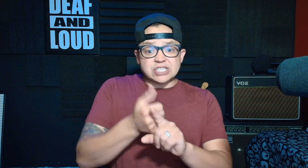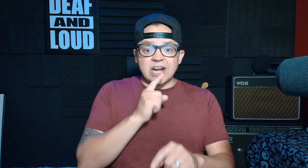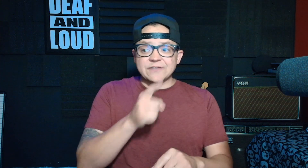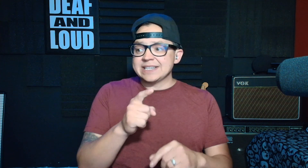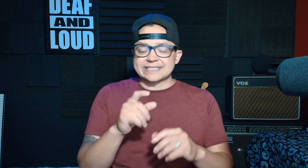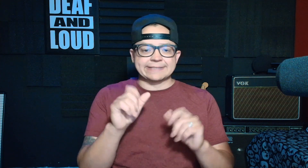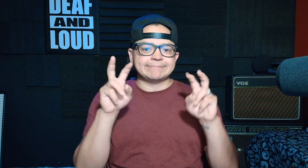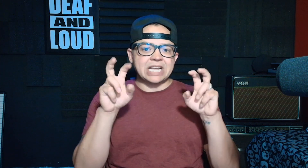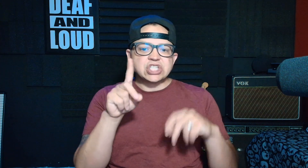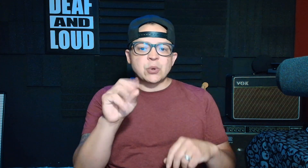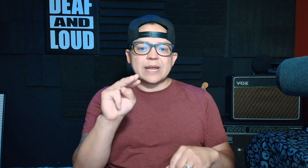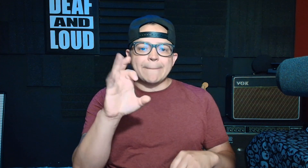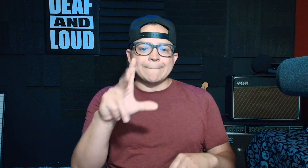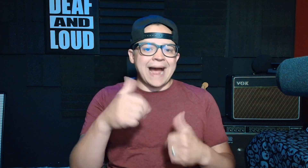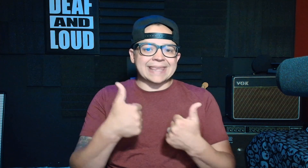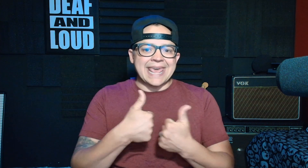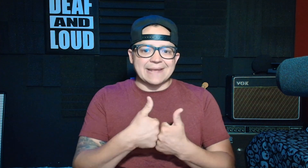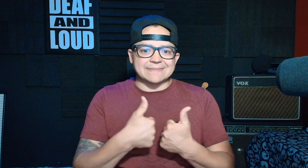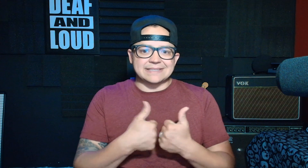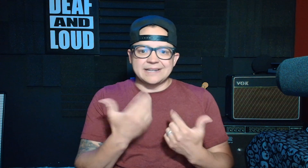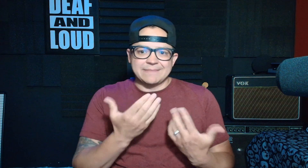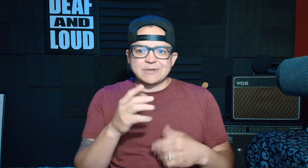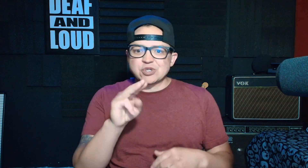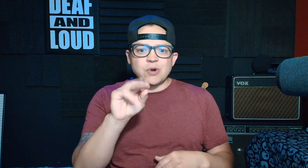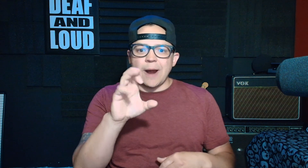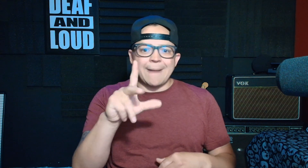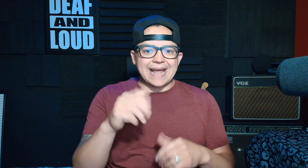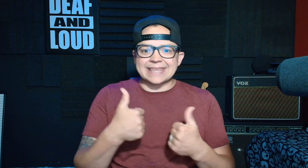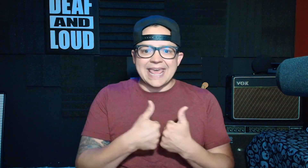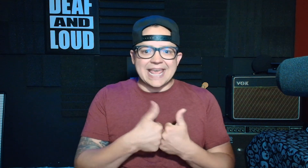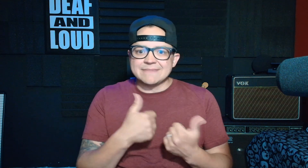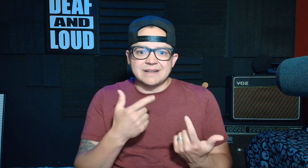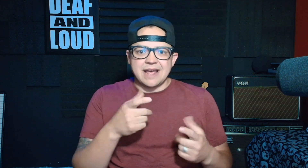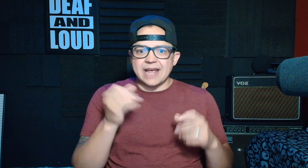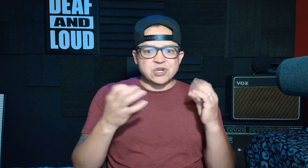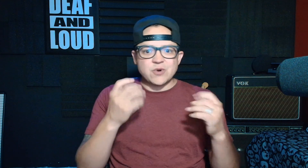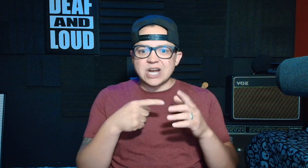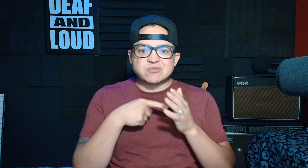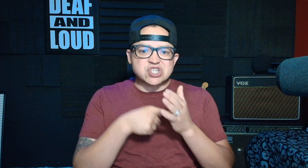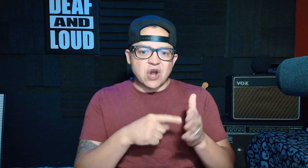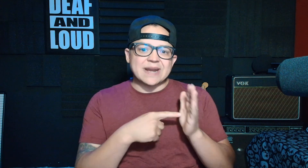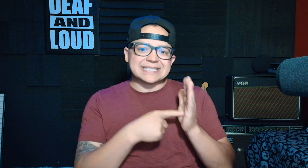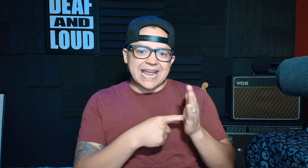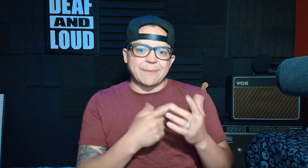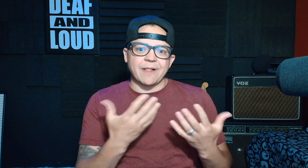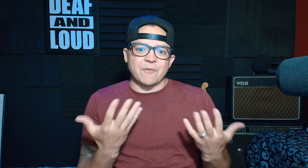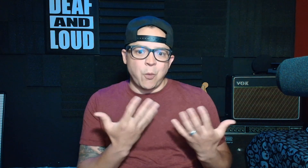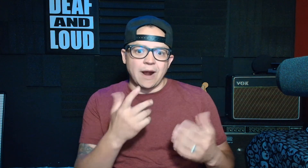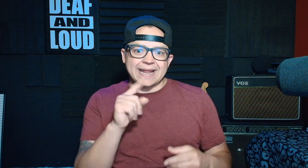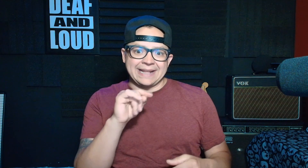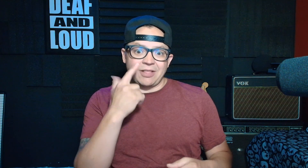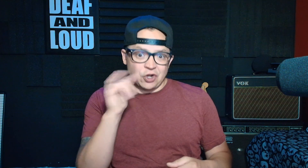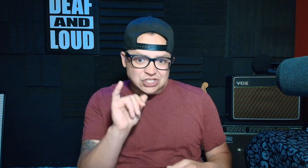proving yourself is doing mock games. Maybe you do a mock game and you show an example